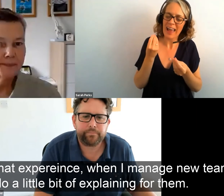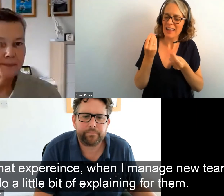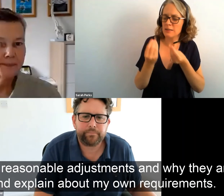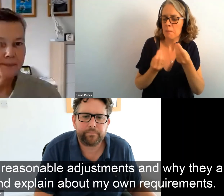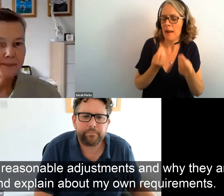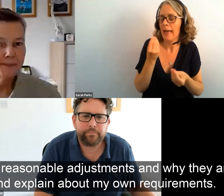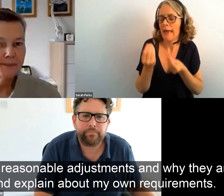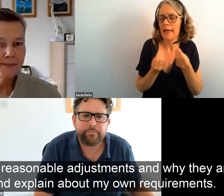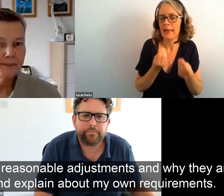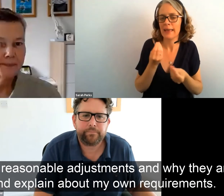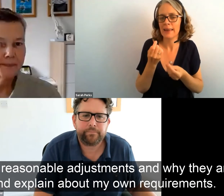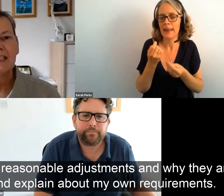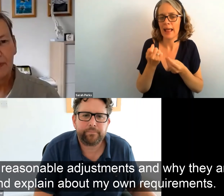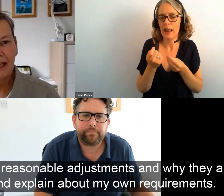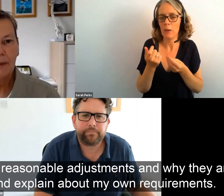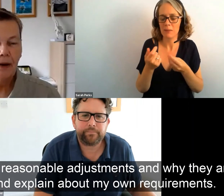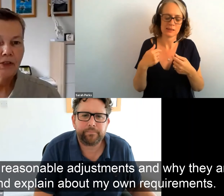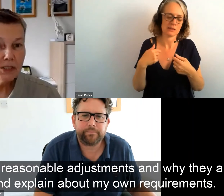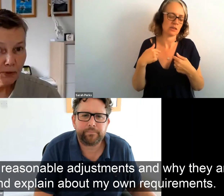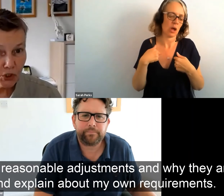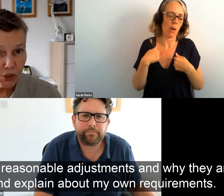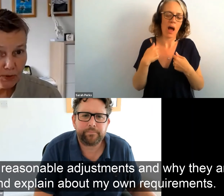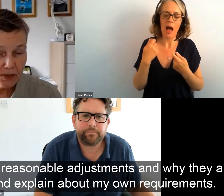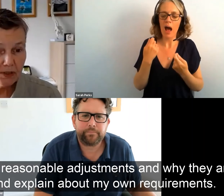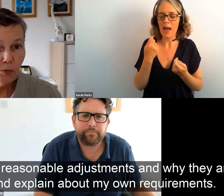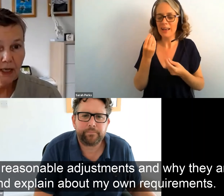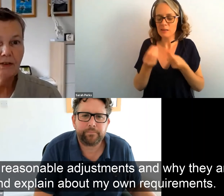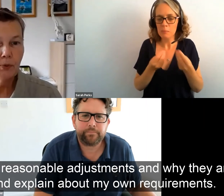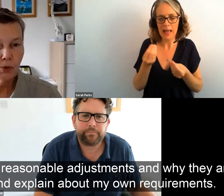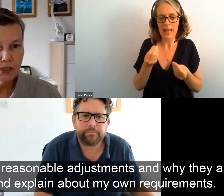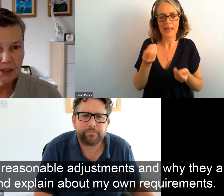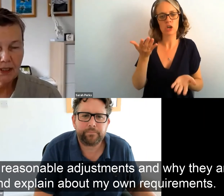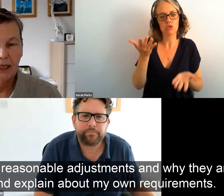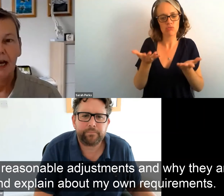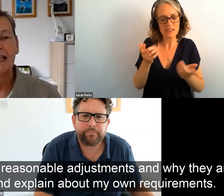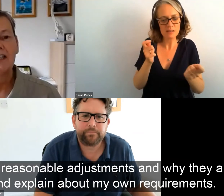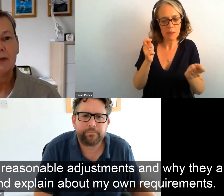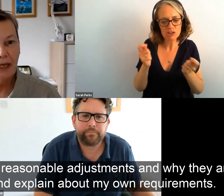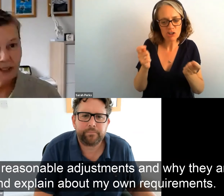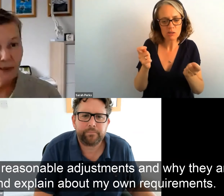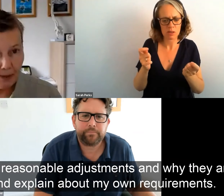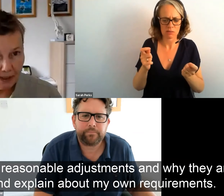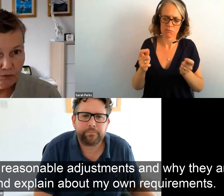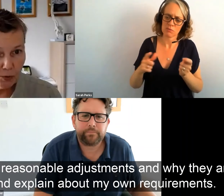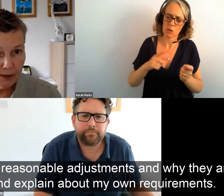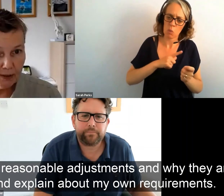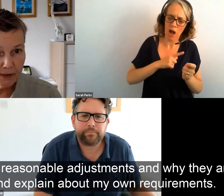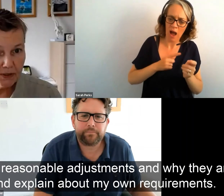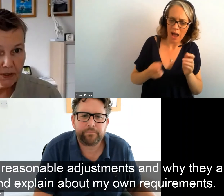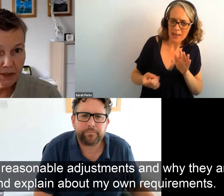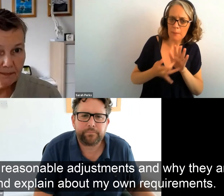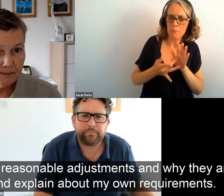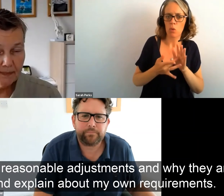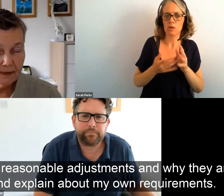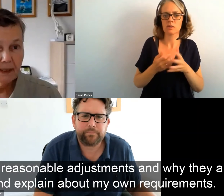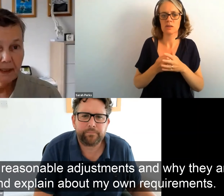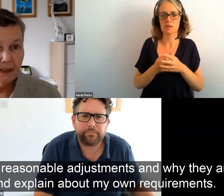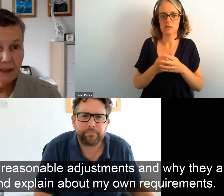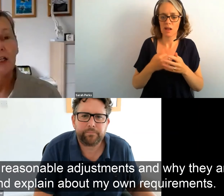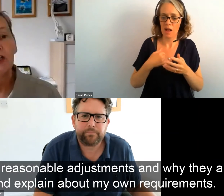them. I explain about reasonable adjustments and why they're important. I explain about my